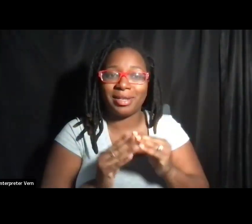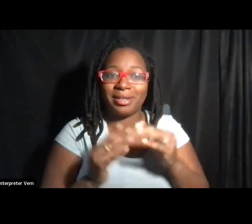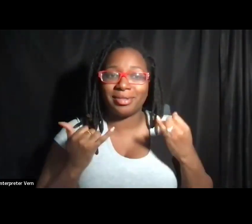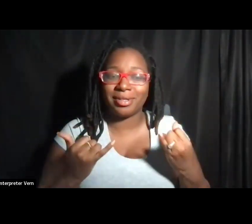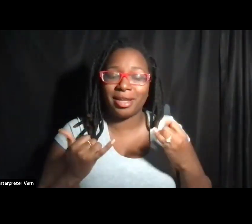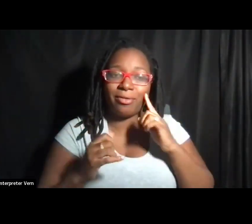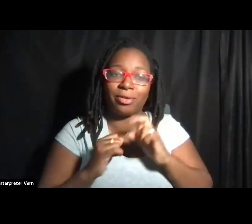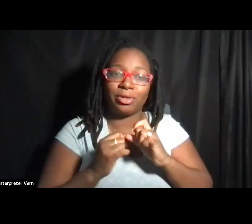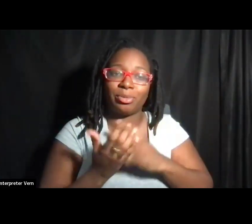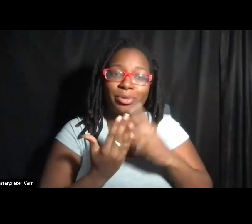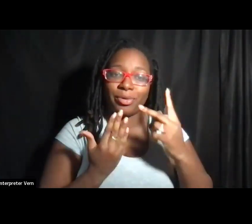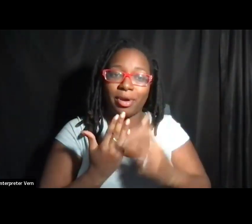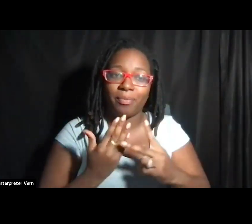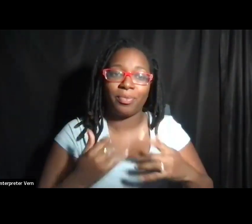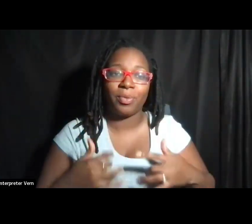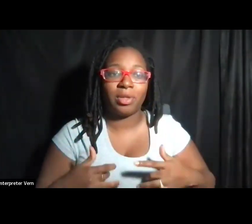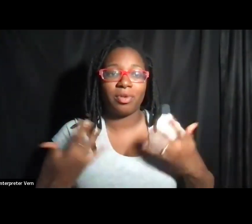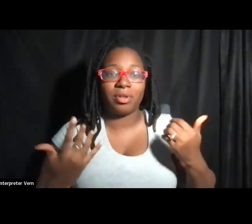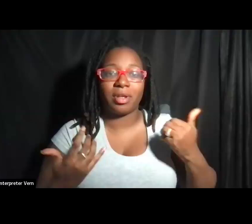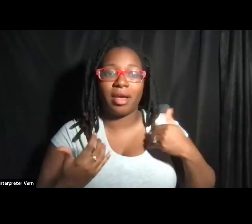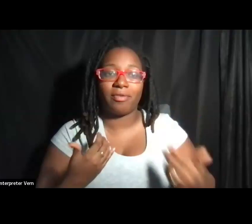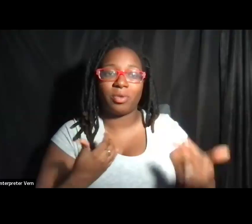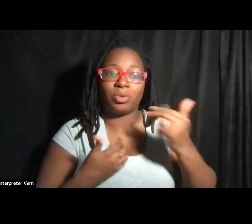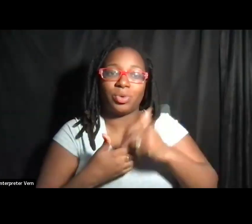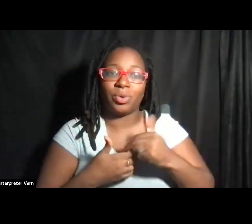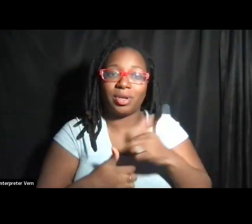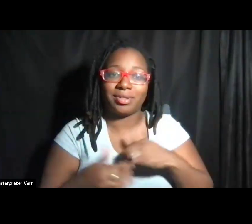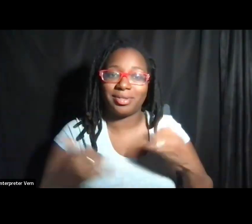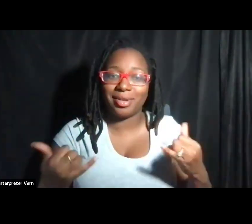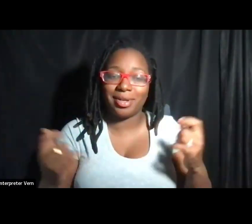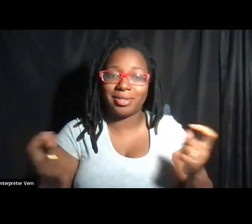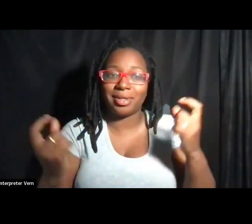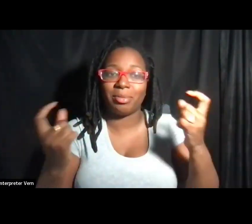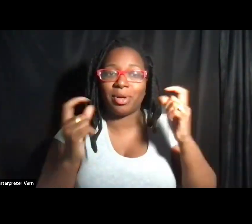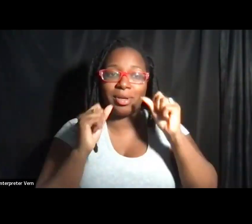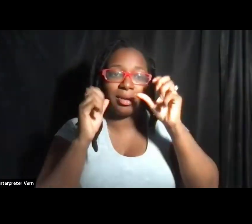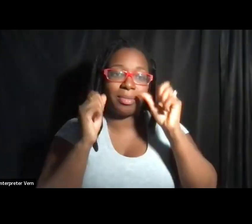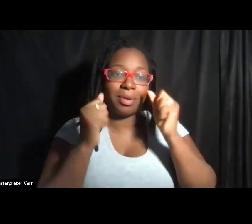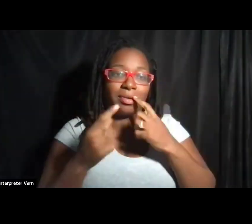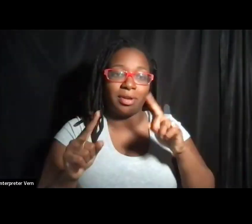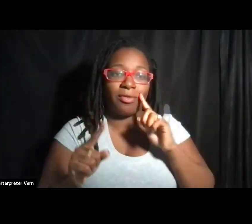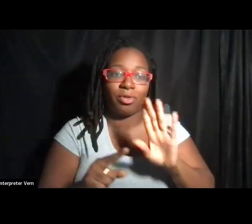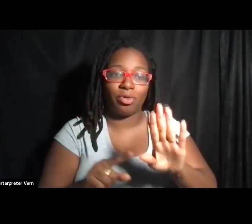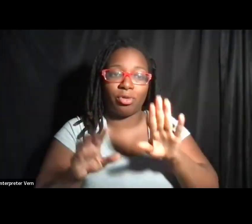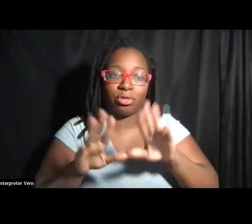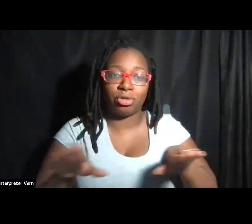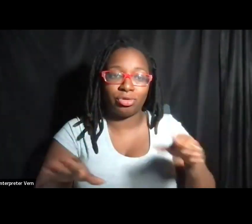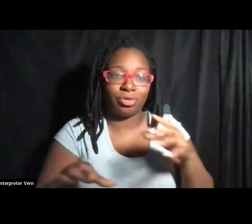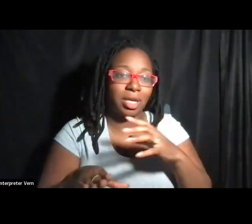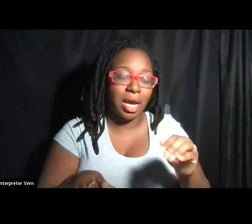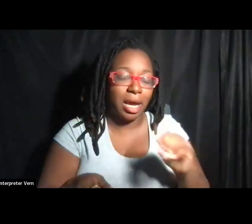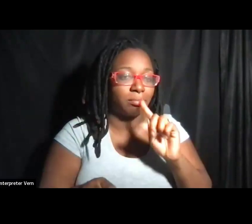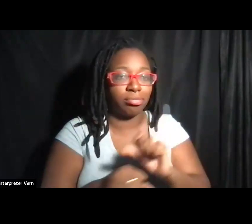your children and the groundbreaking work being done in our buildings. The Appaquidimic School District Dual Language Immersion Program is truly